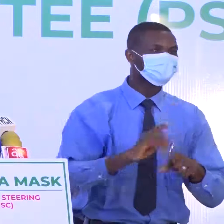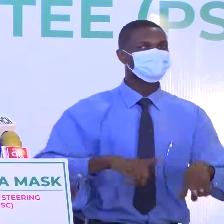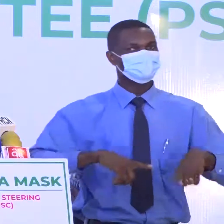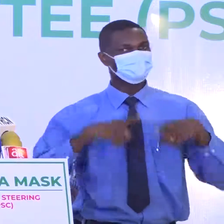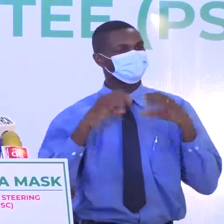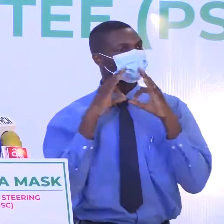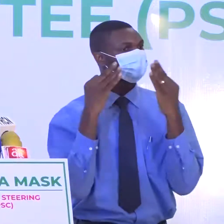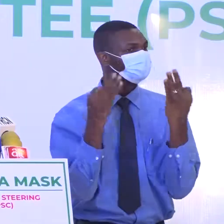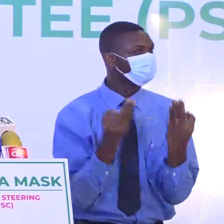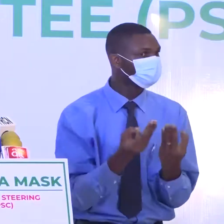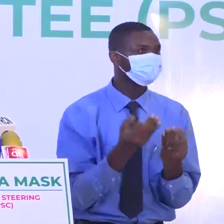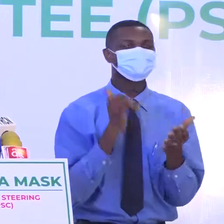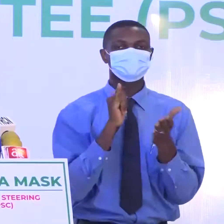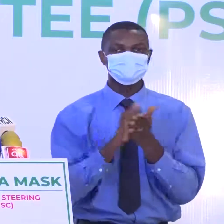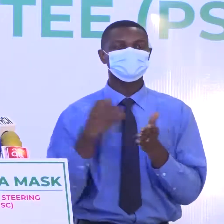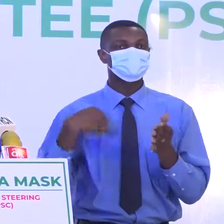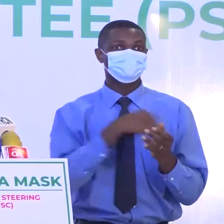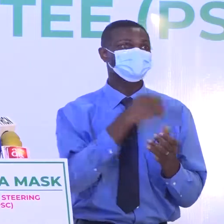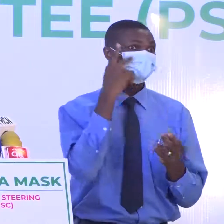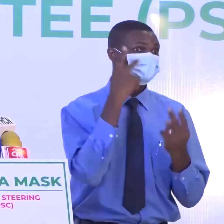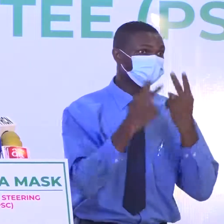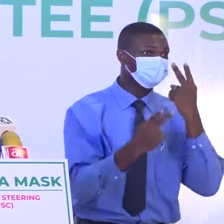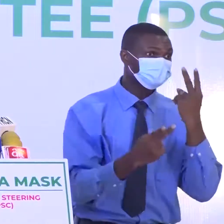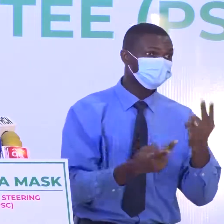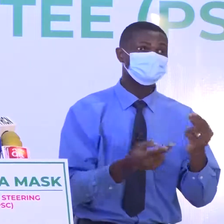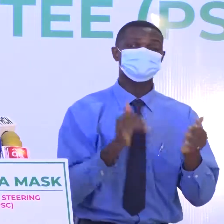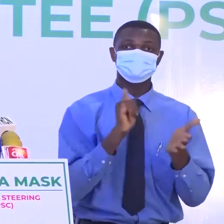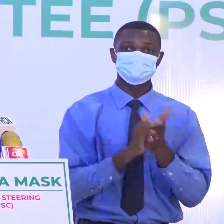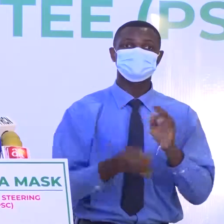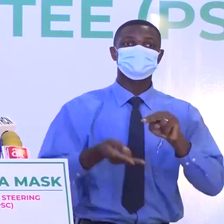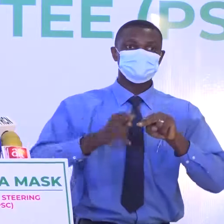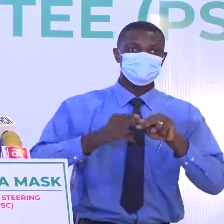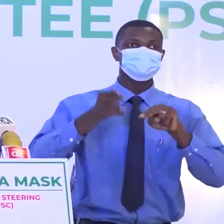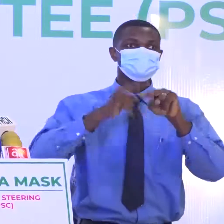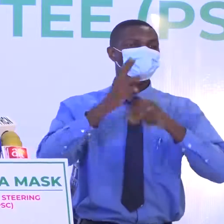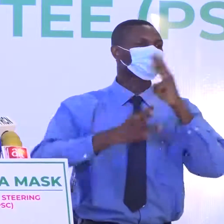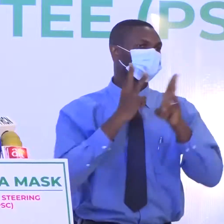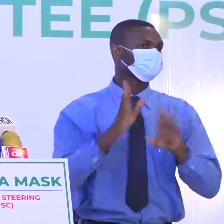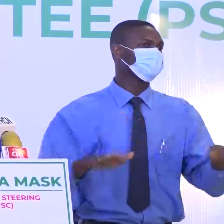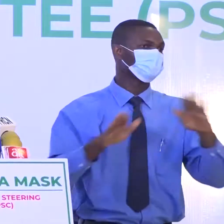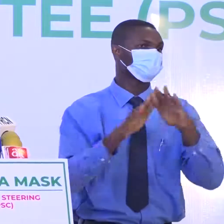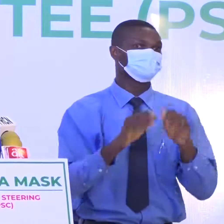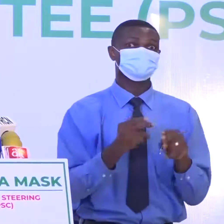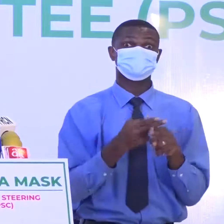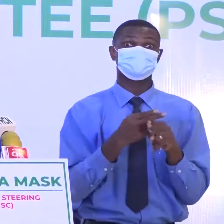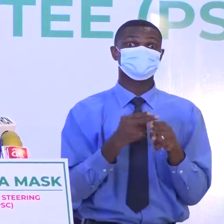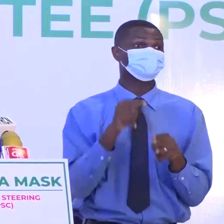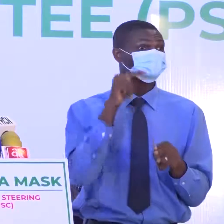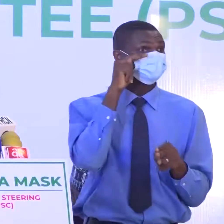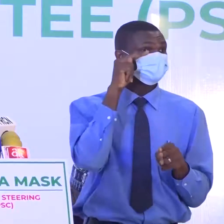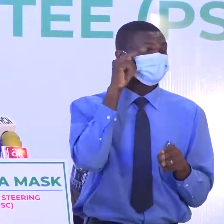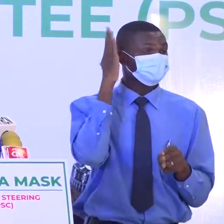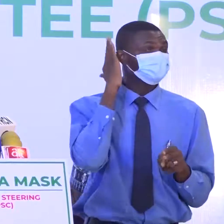It's intensifying around the world, and I'm sure, no doubt, it will begin to come into Nigeria very soon. I will